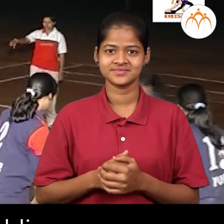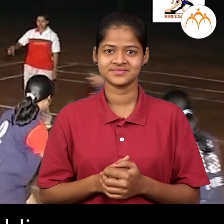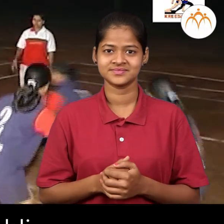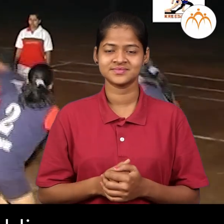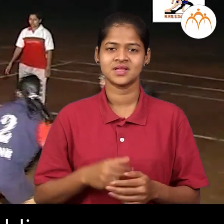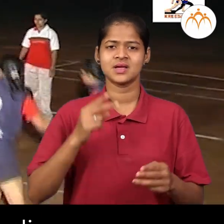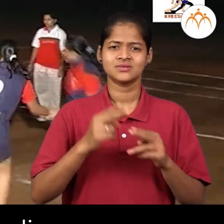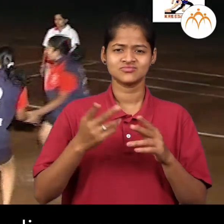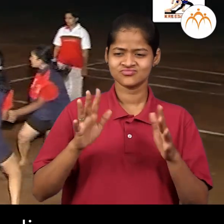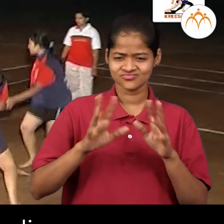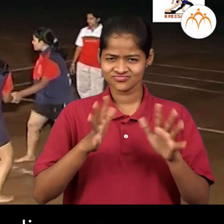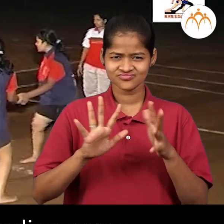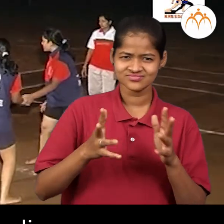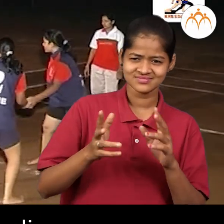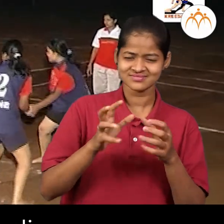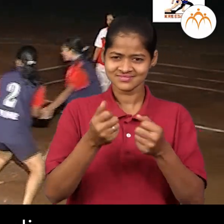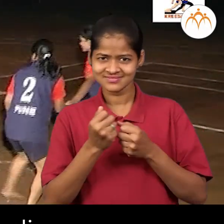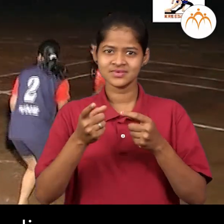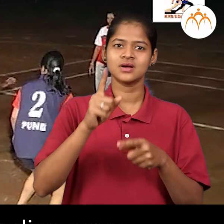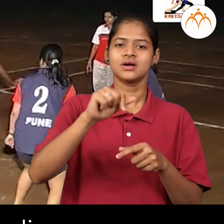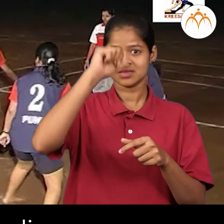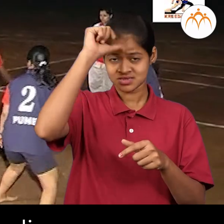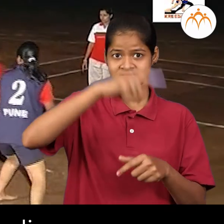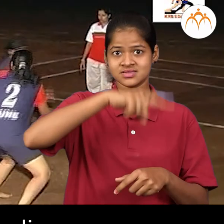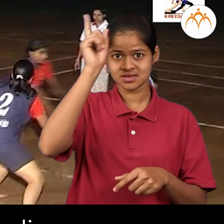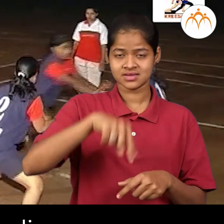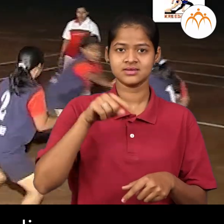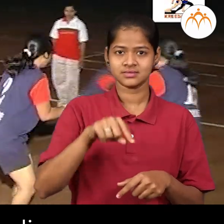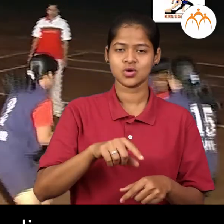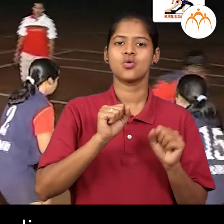Kabaddi. Kabaddi is an Indian game.